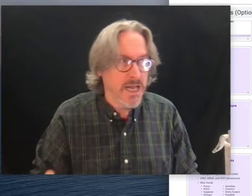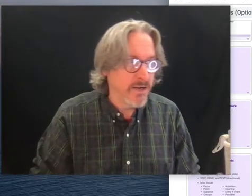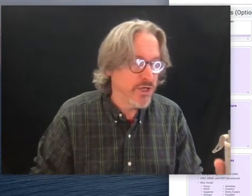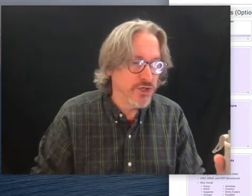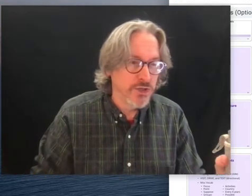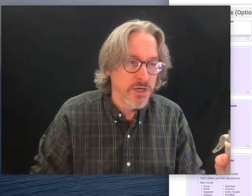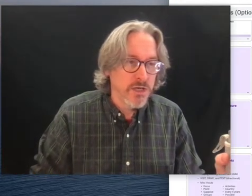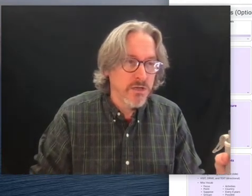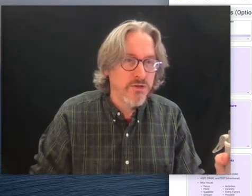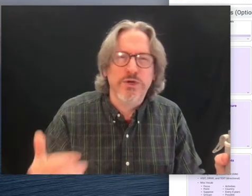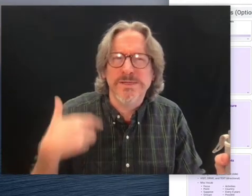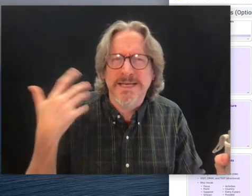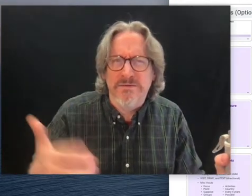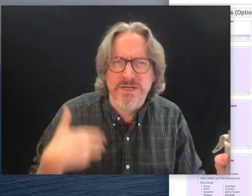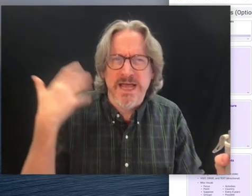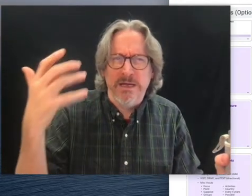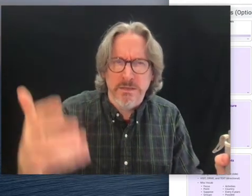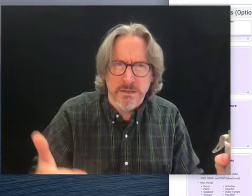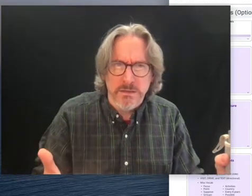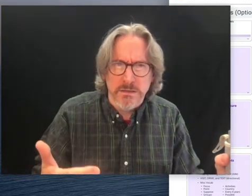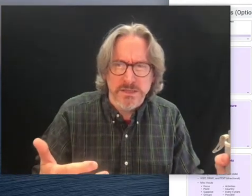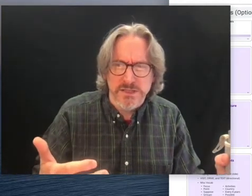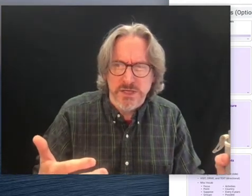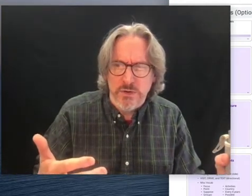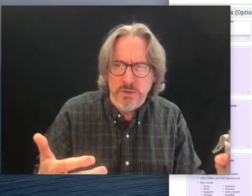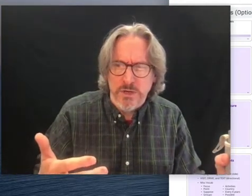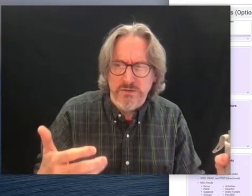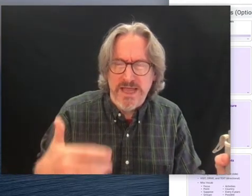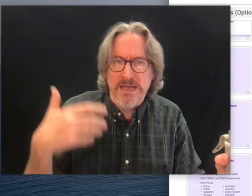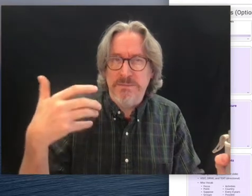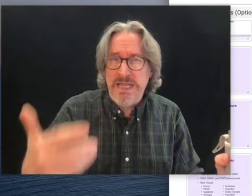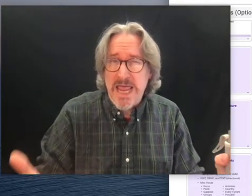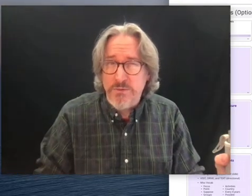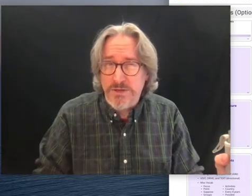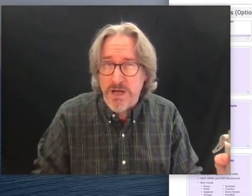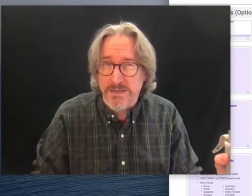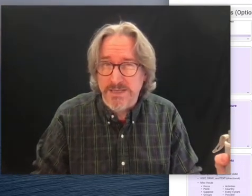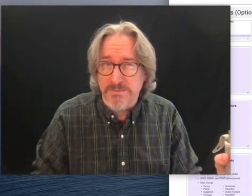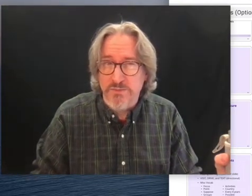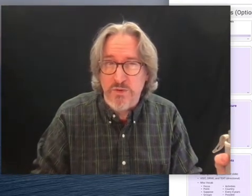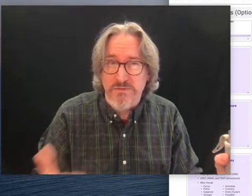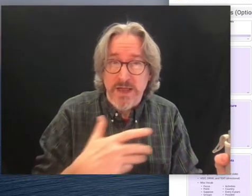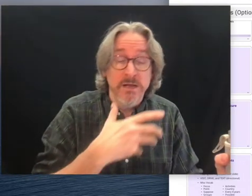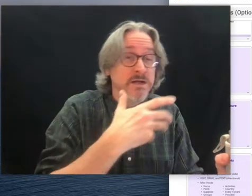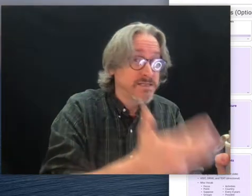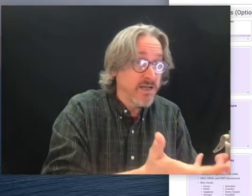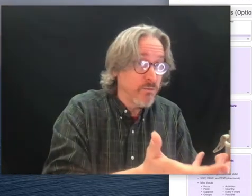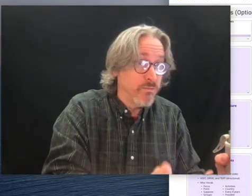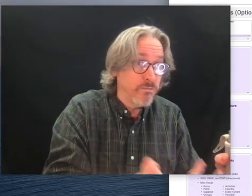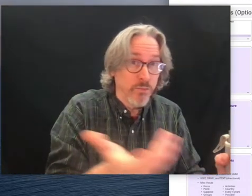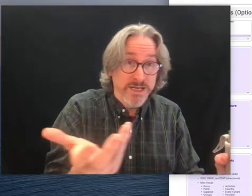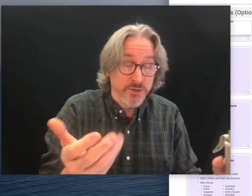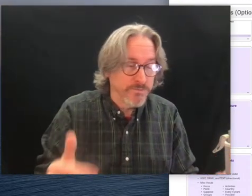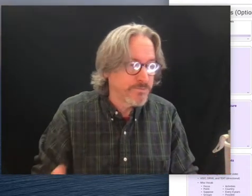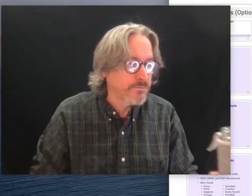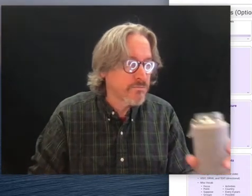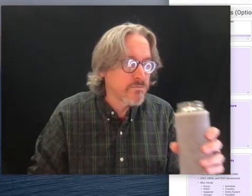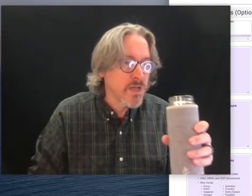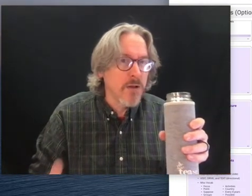in language, they're using it every day. So they can play with concepts more than, say, we